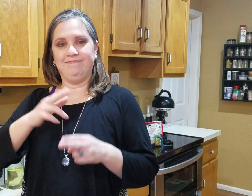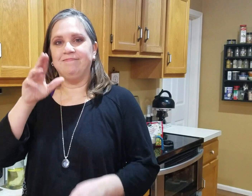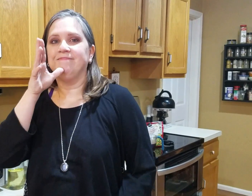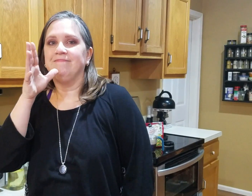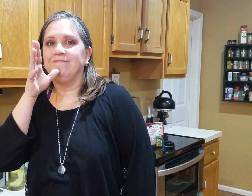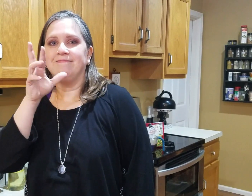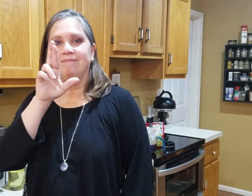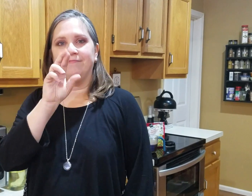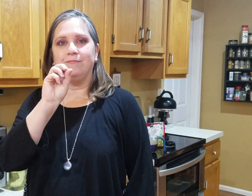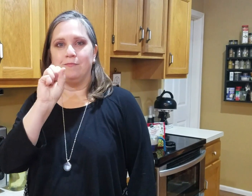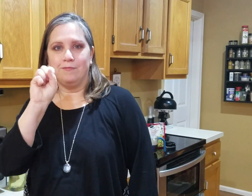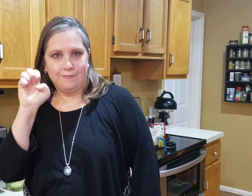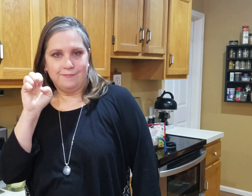Hi, my name is Mama Rose,